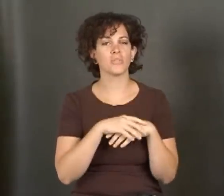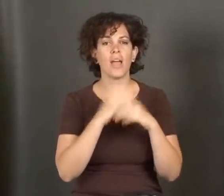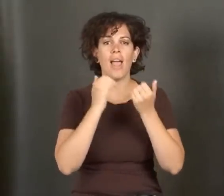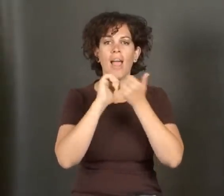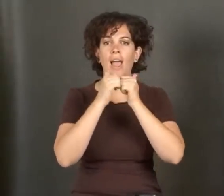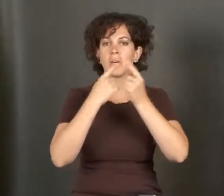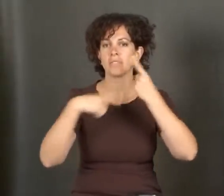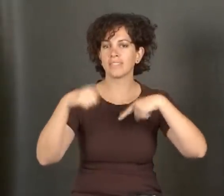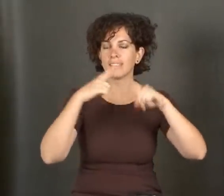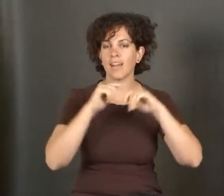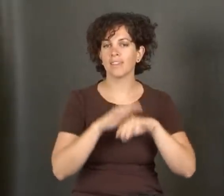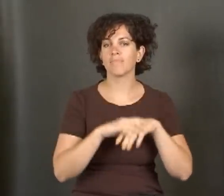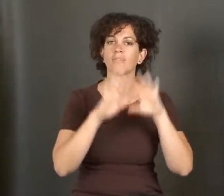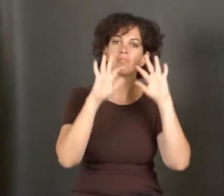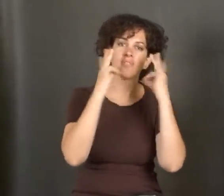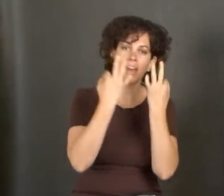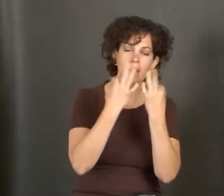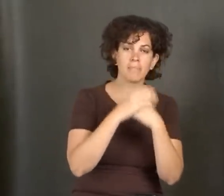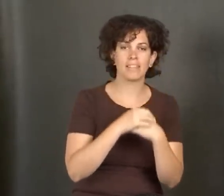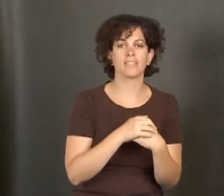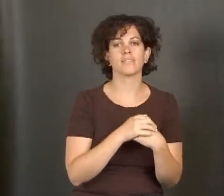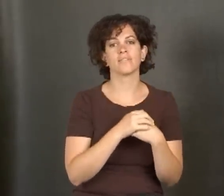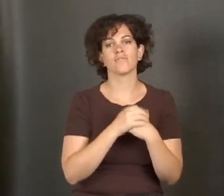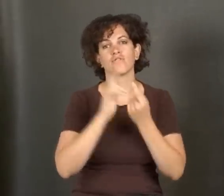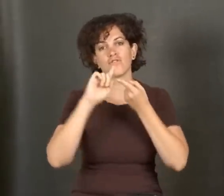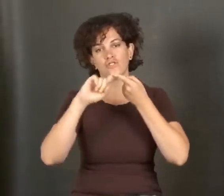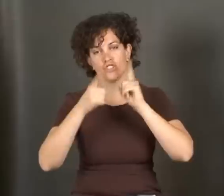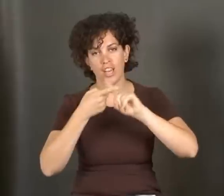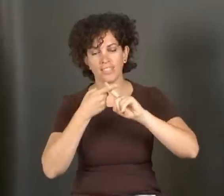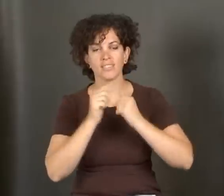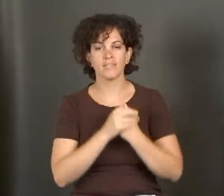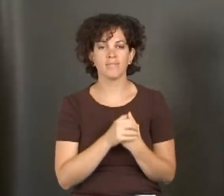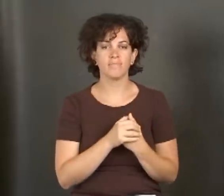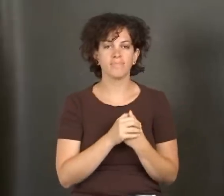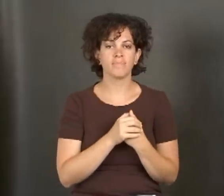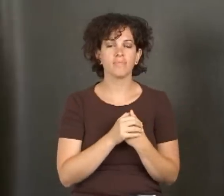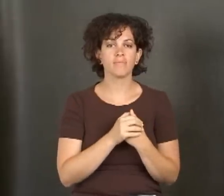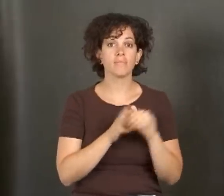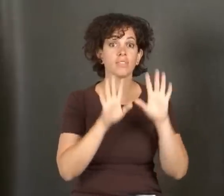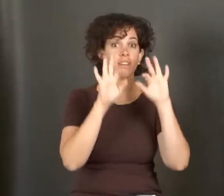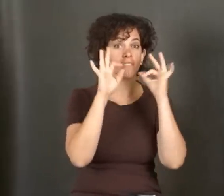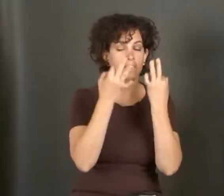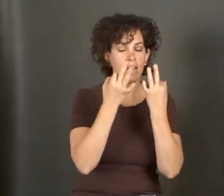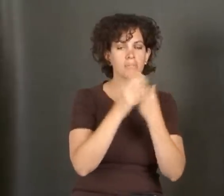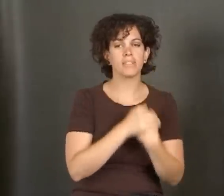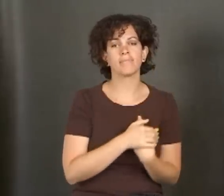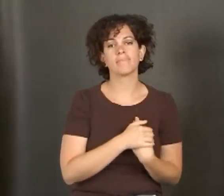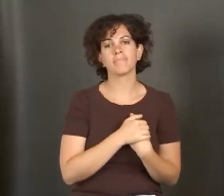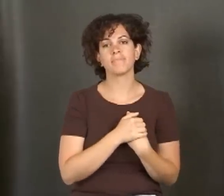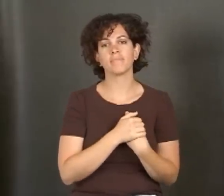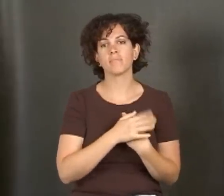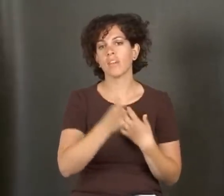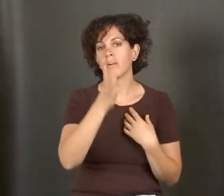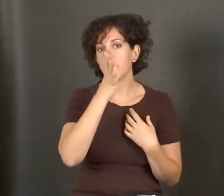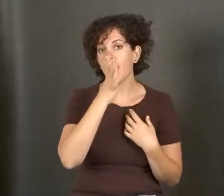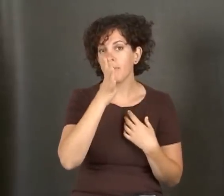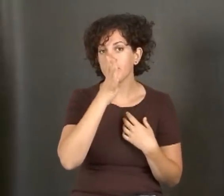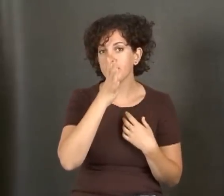Okay, now we'll teach you how to sign some signs in regards to family and friends. Family,